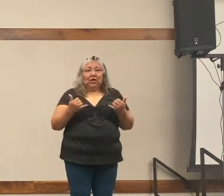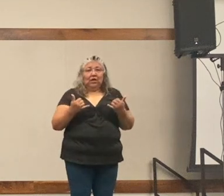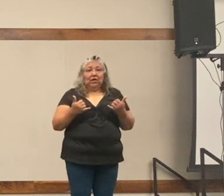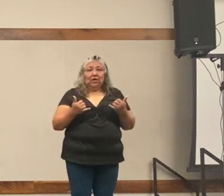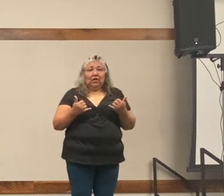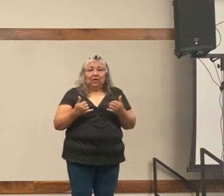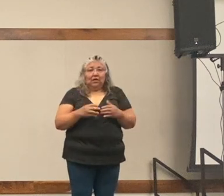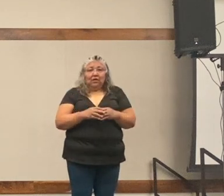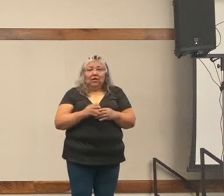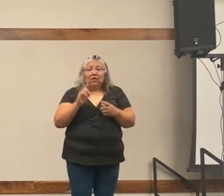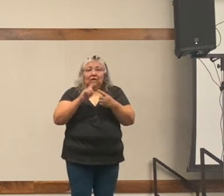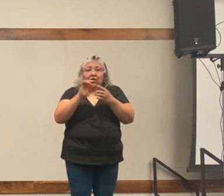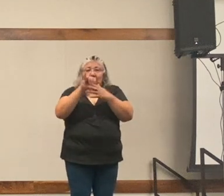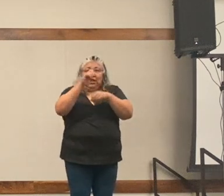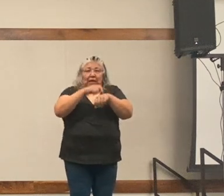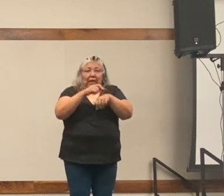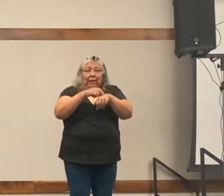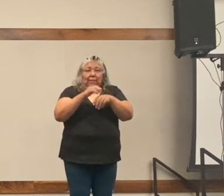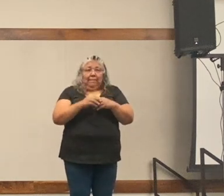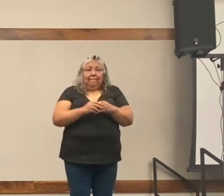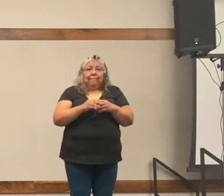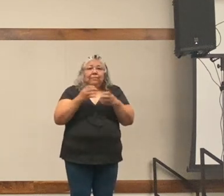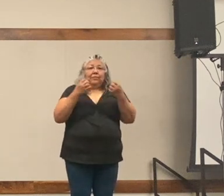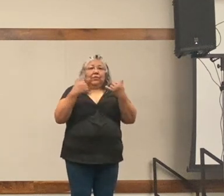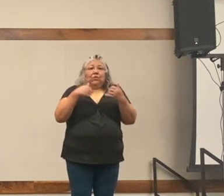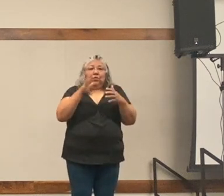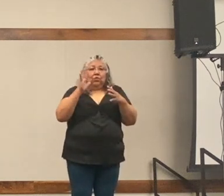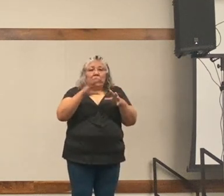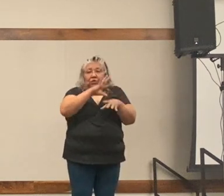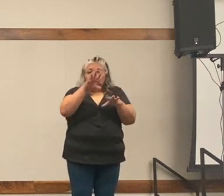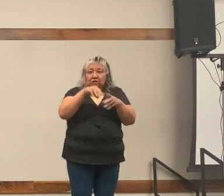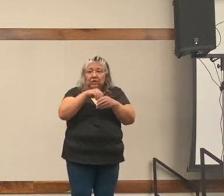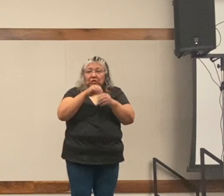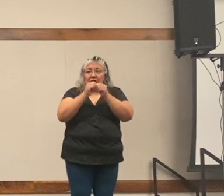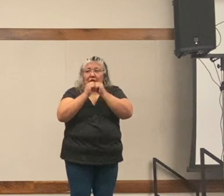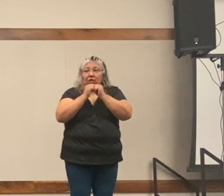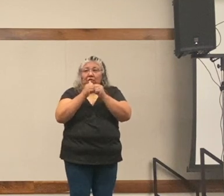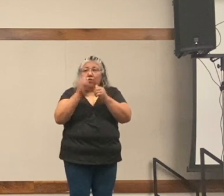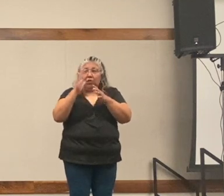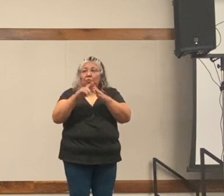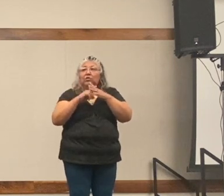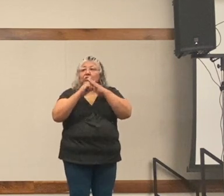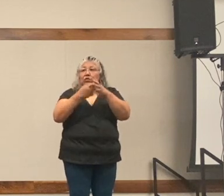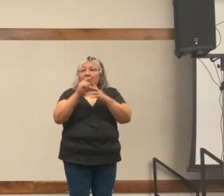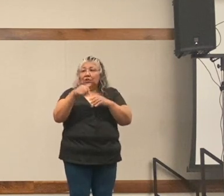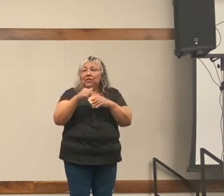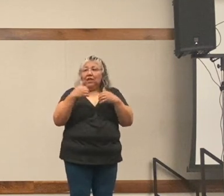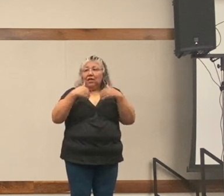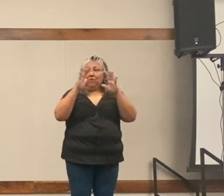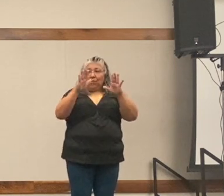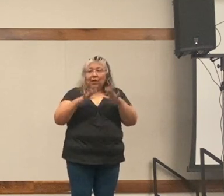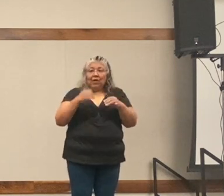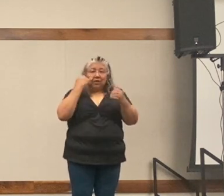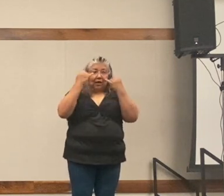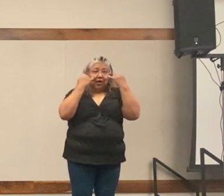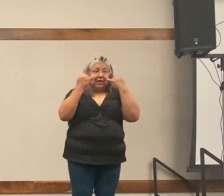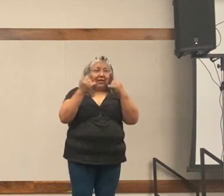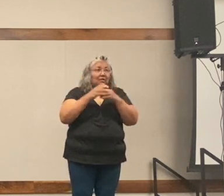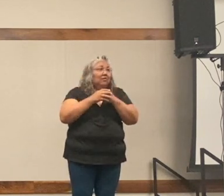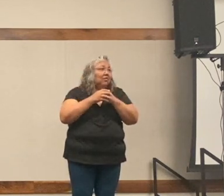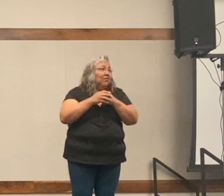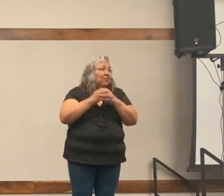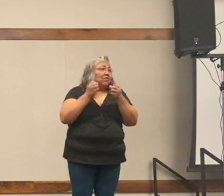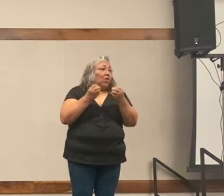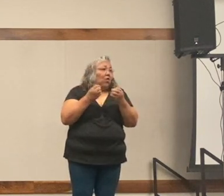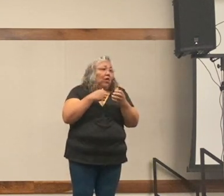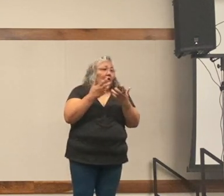way up until that time. And so we're just going to get together. We're going to launch it. We have some amazing ideas, and so